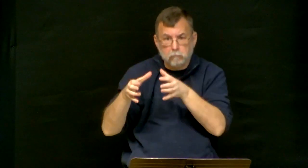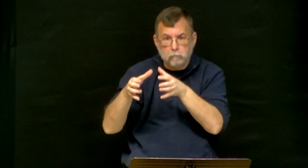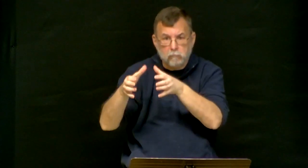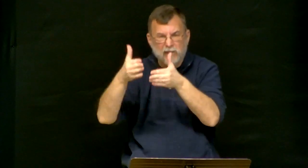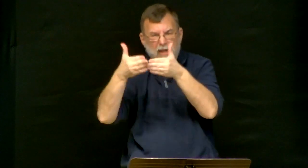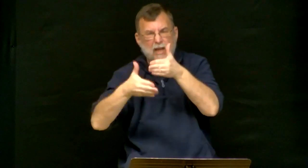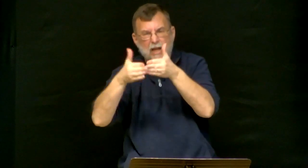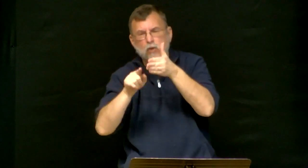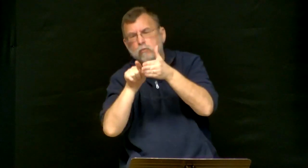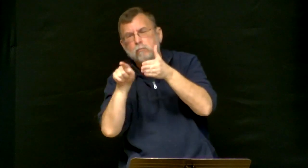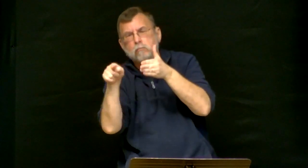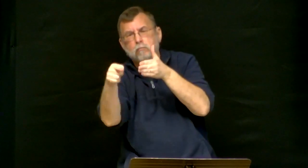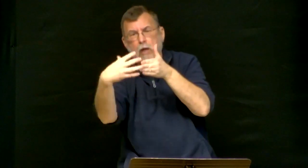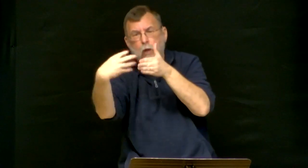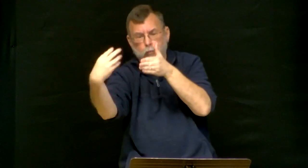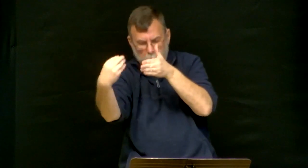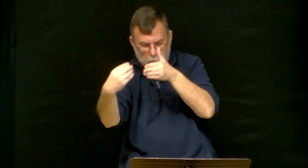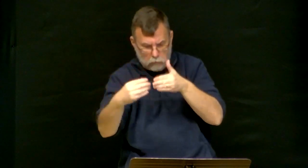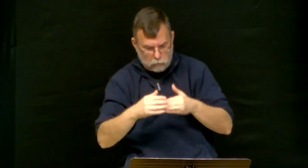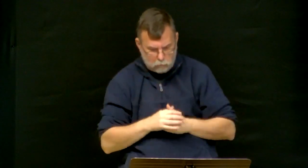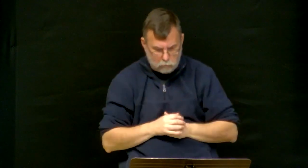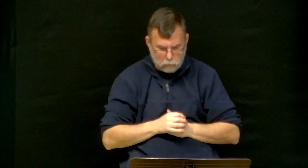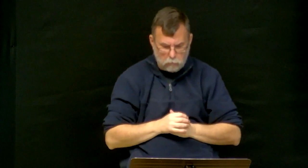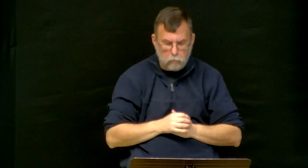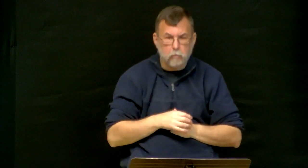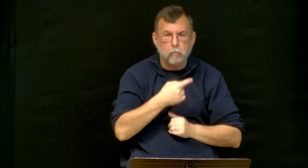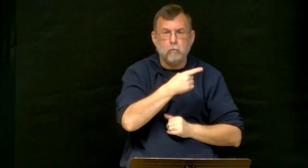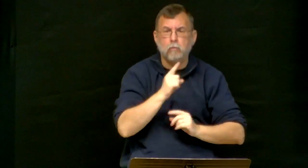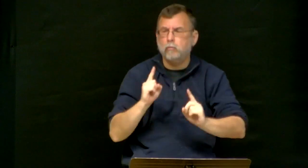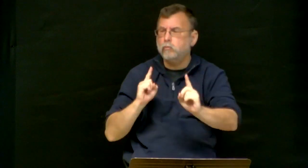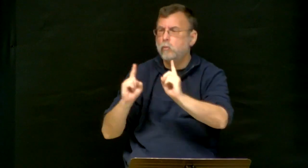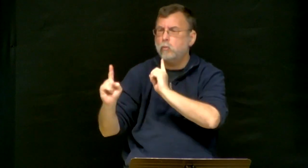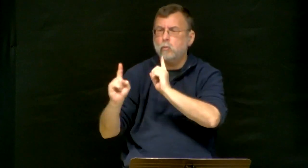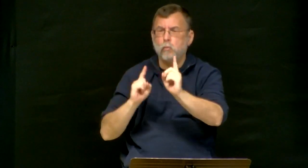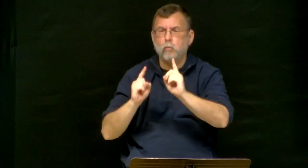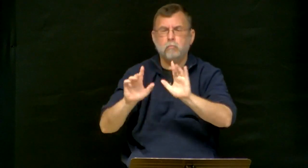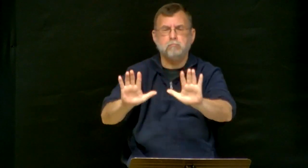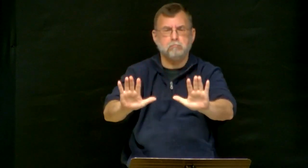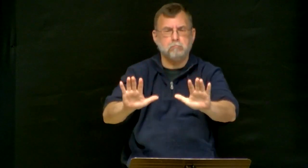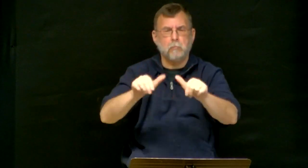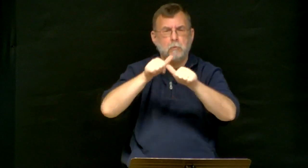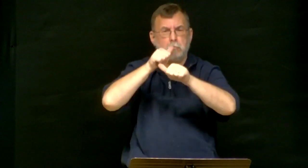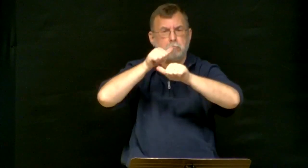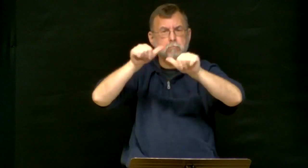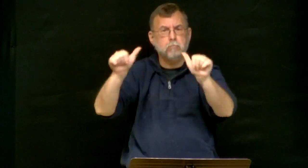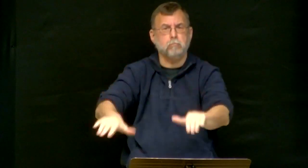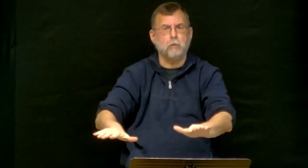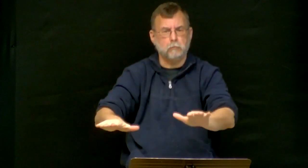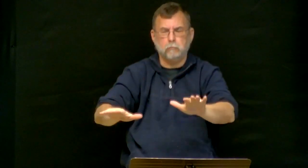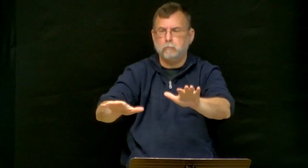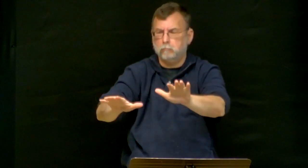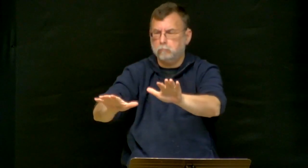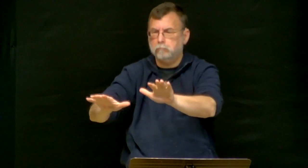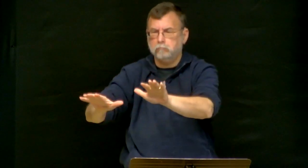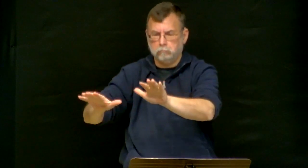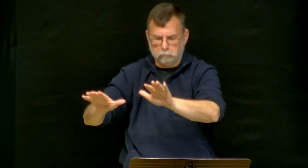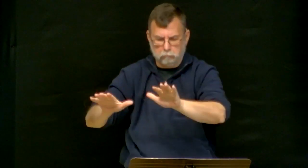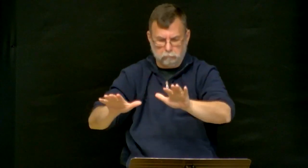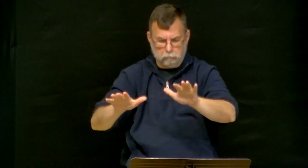Bethany. He led the disciples out of the town, and he talked to them and gave blessings